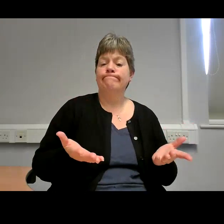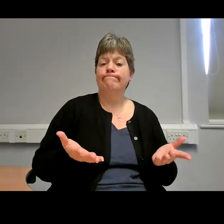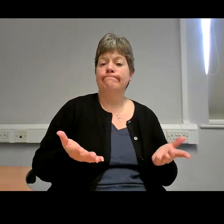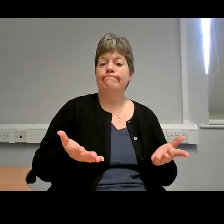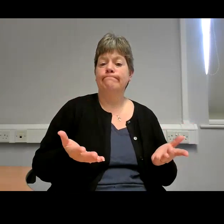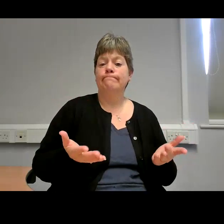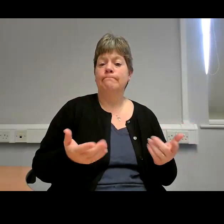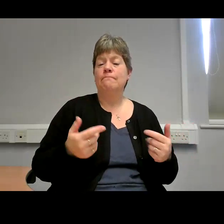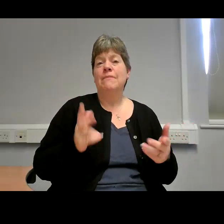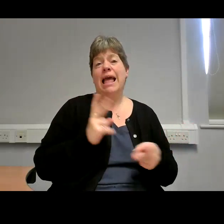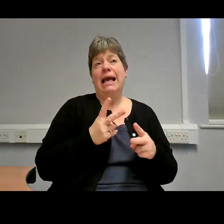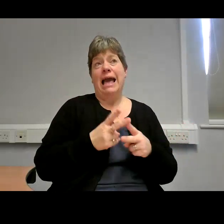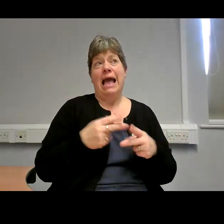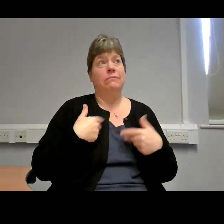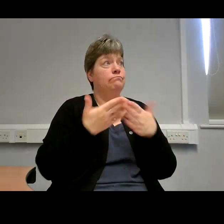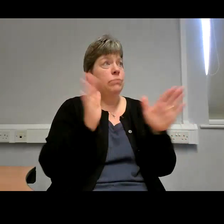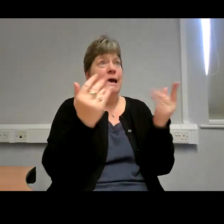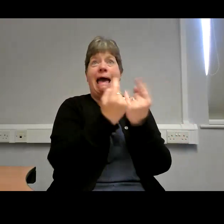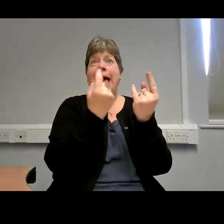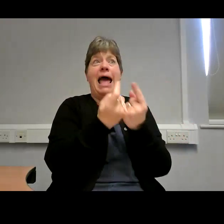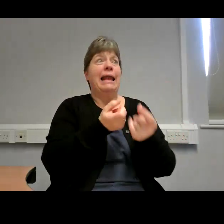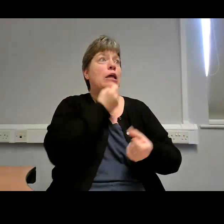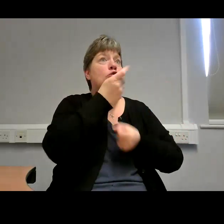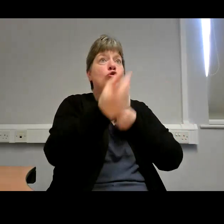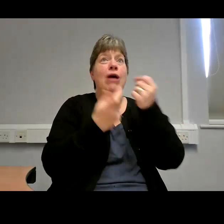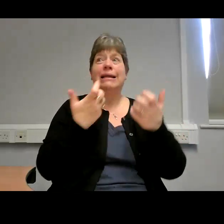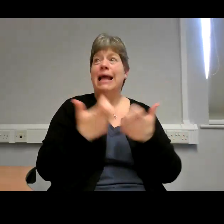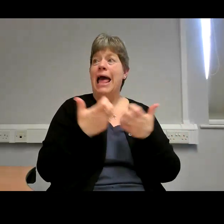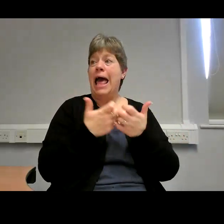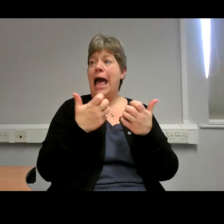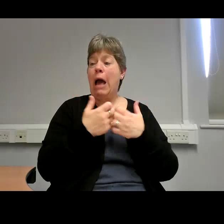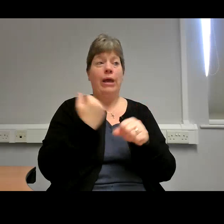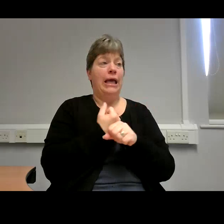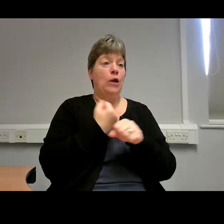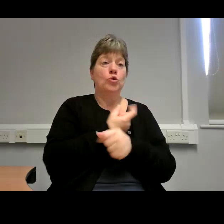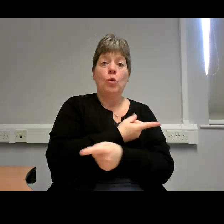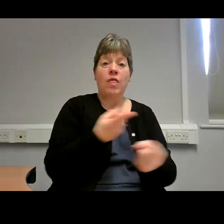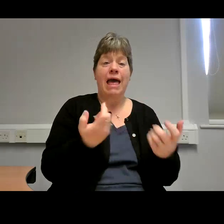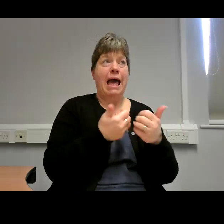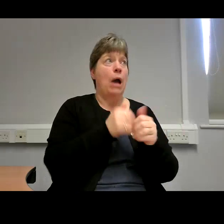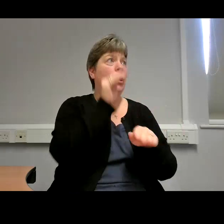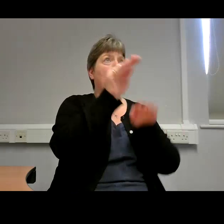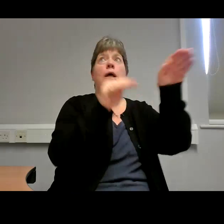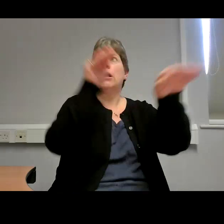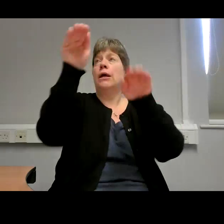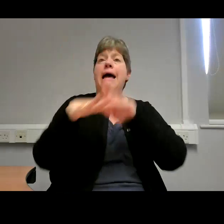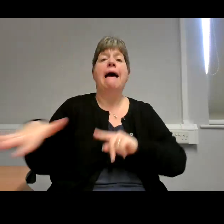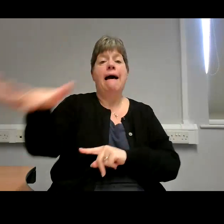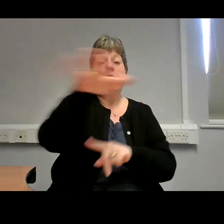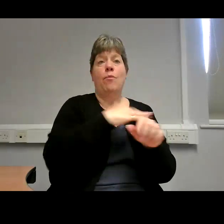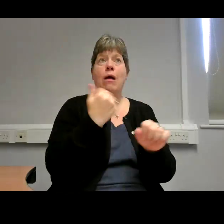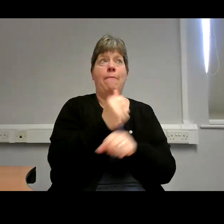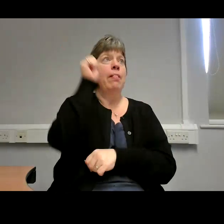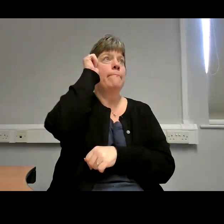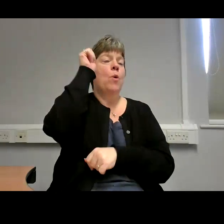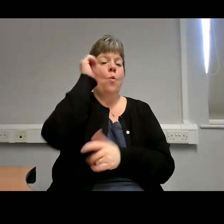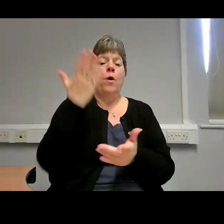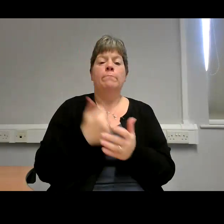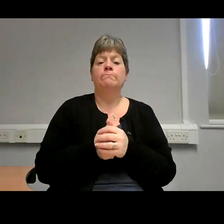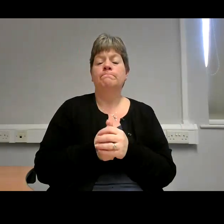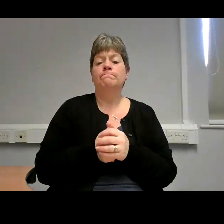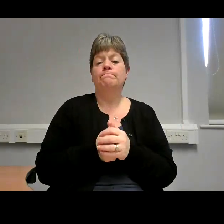I'm again open to any suggestions around how we can best do that and we can reach everybody.